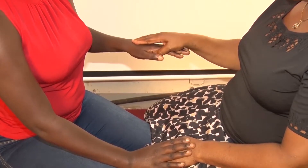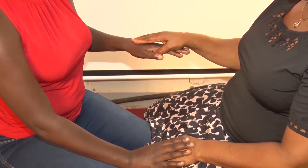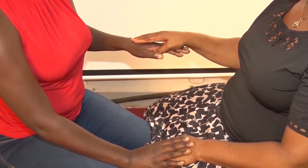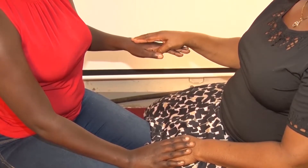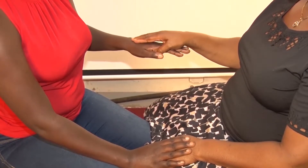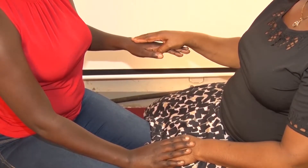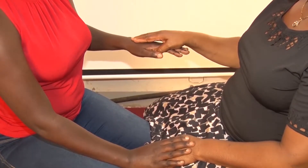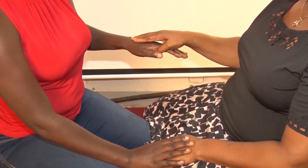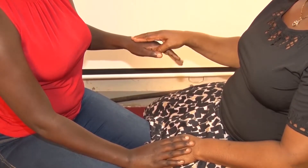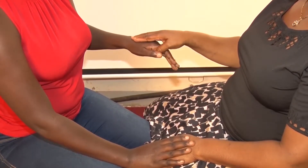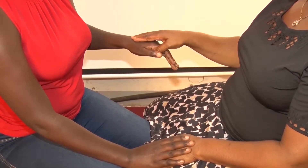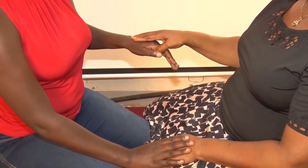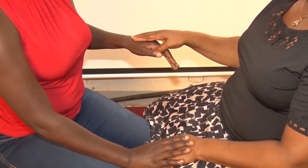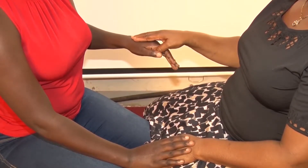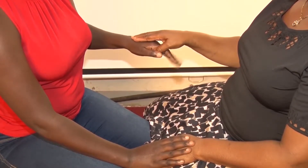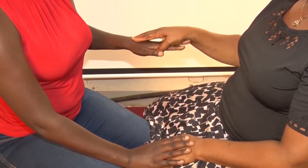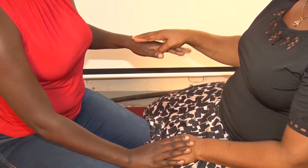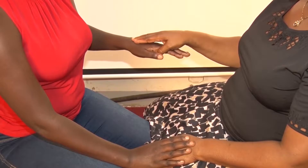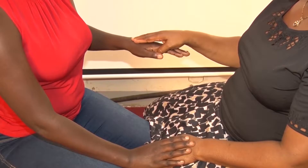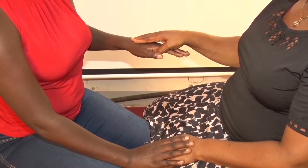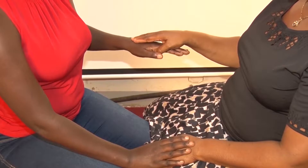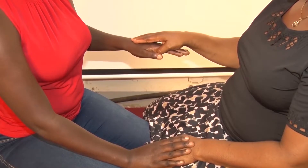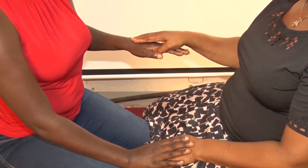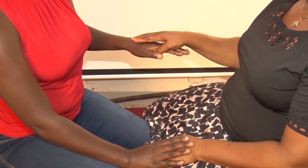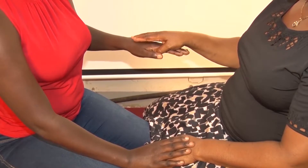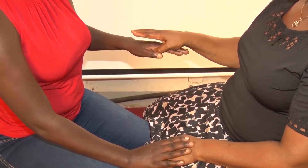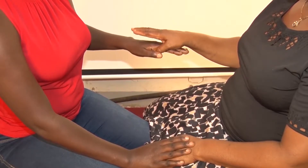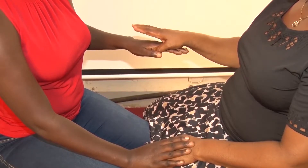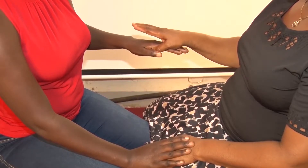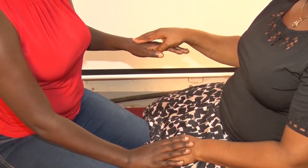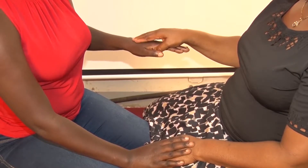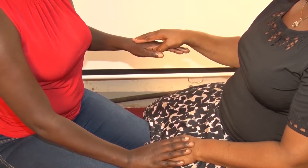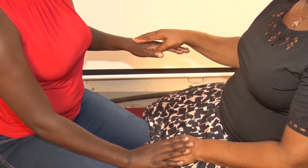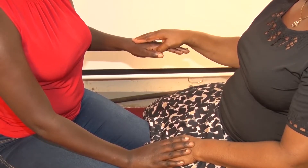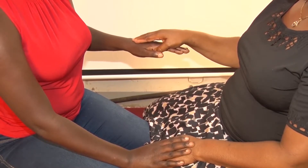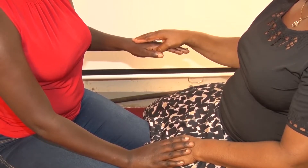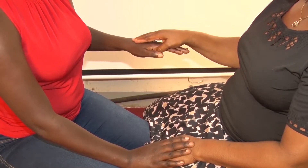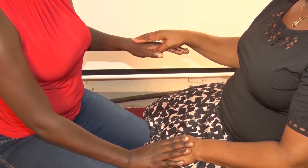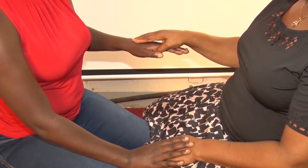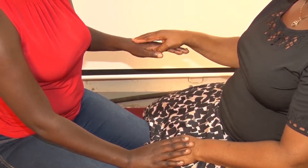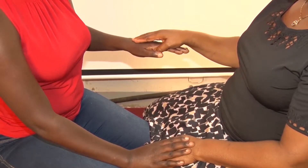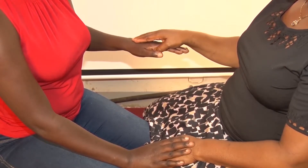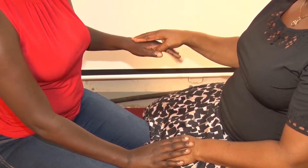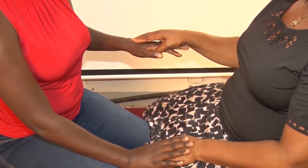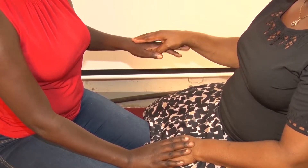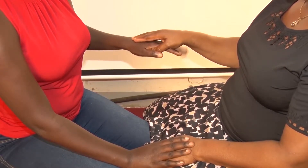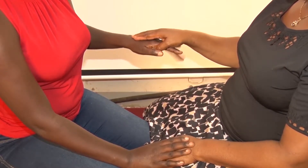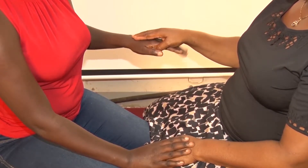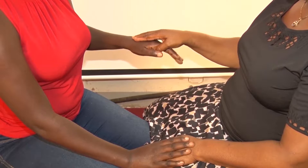The communicating hand comes from the person giving information, and this hand will be under the hands